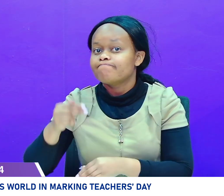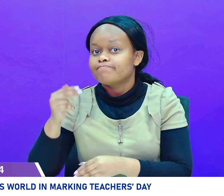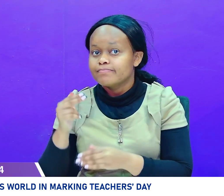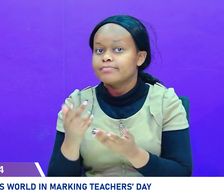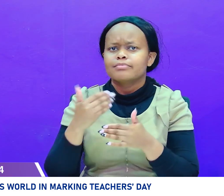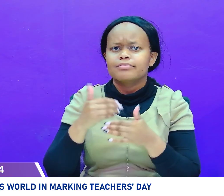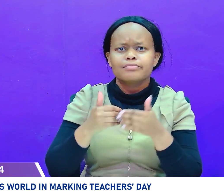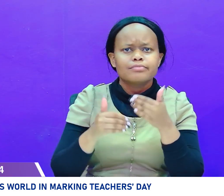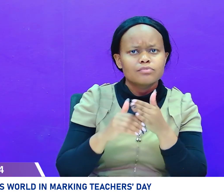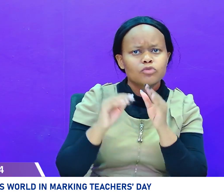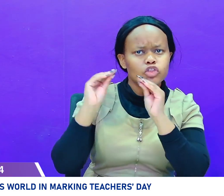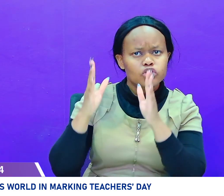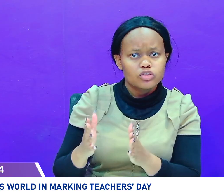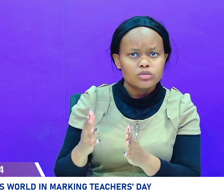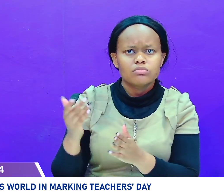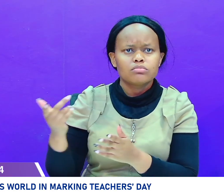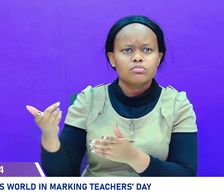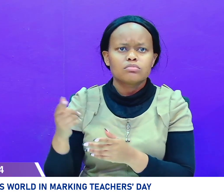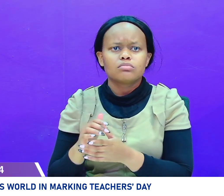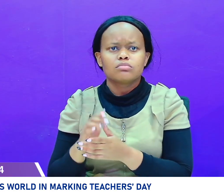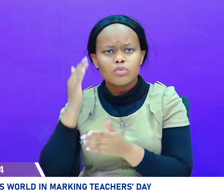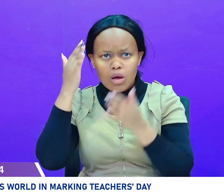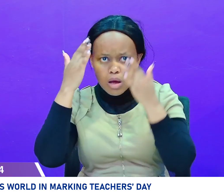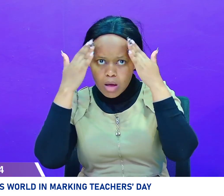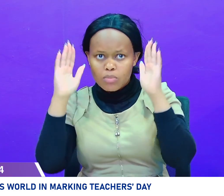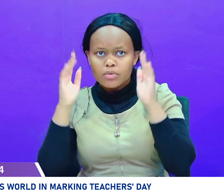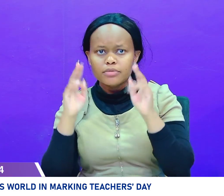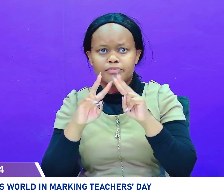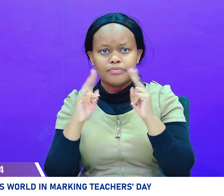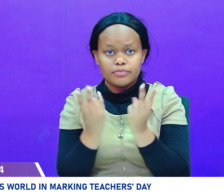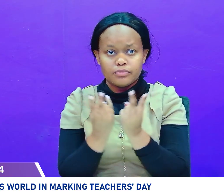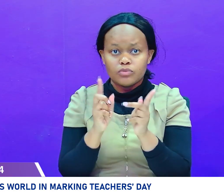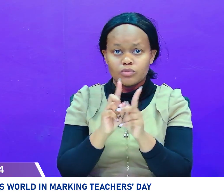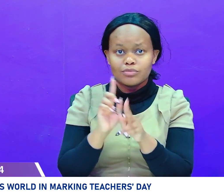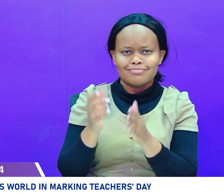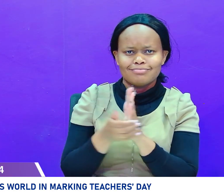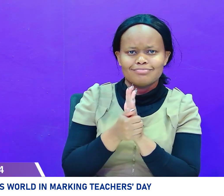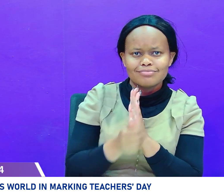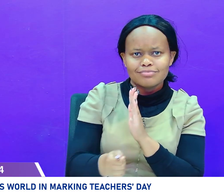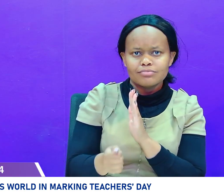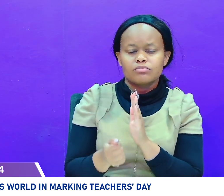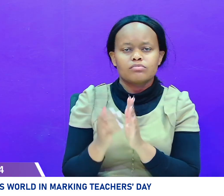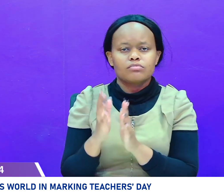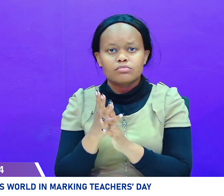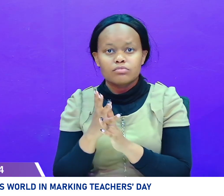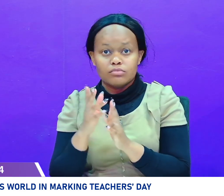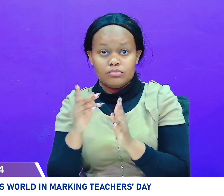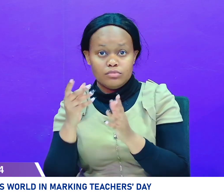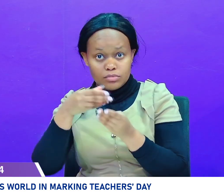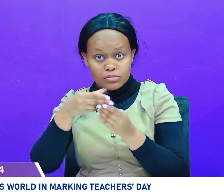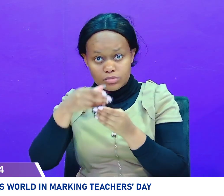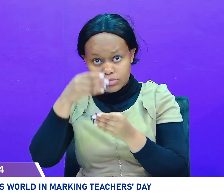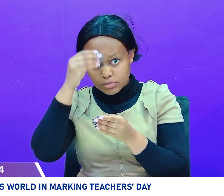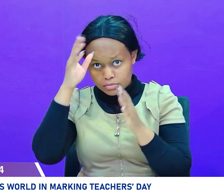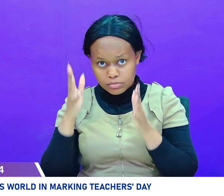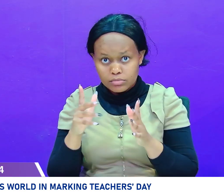The annual event highlights the contributions of teachers in nurturing knowledge,